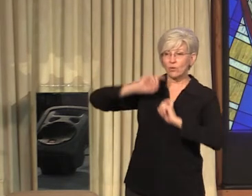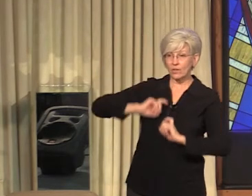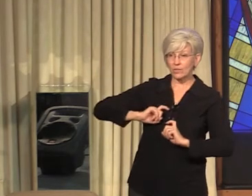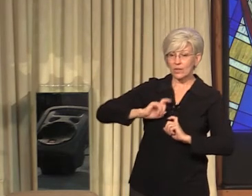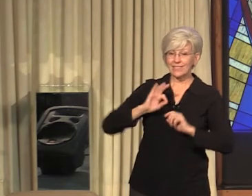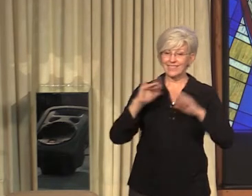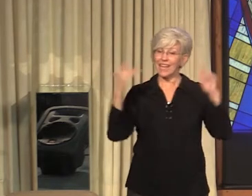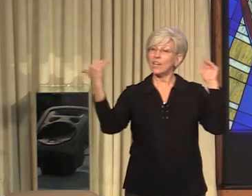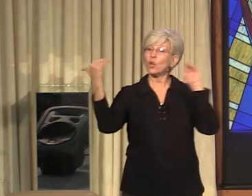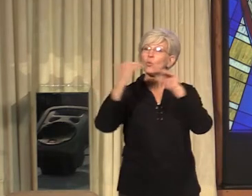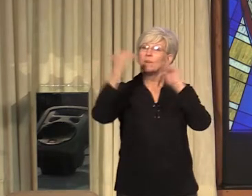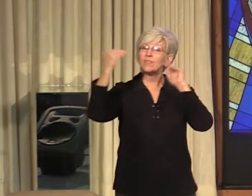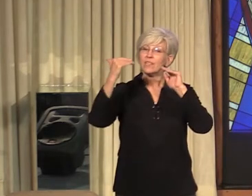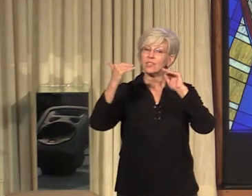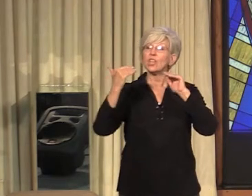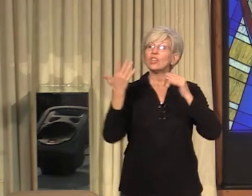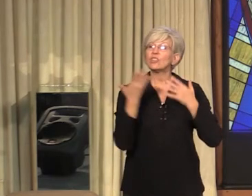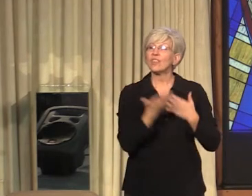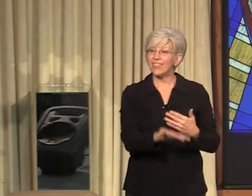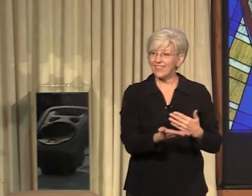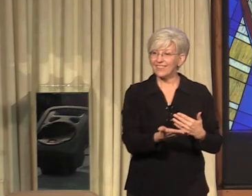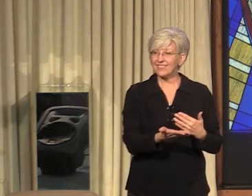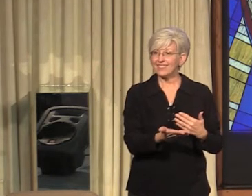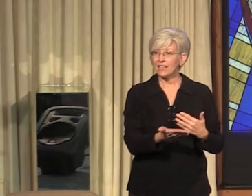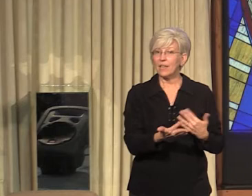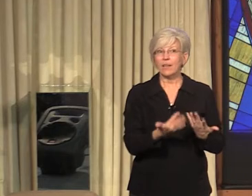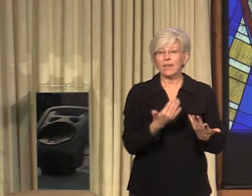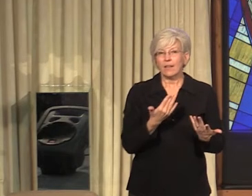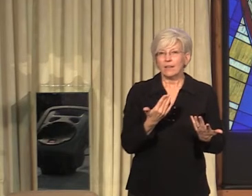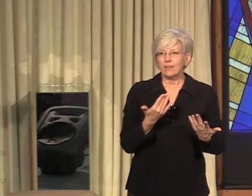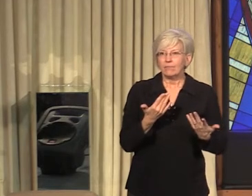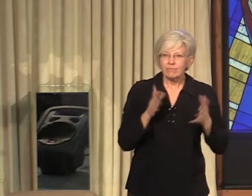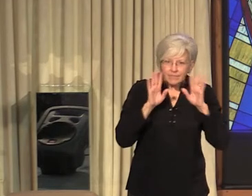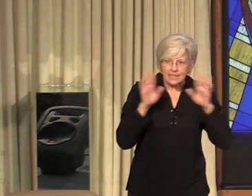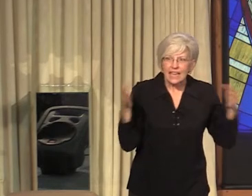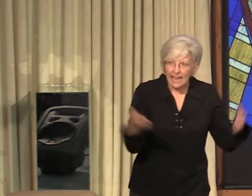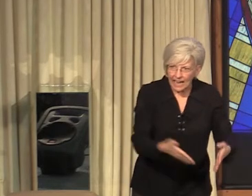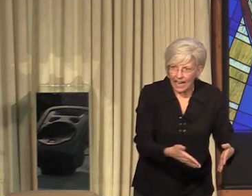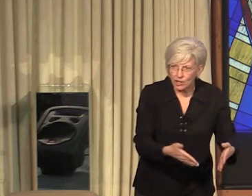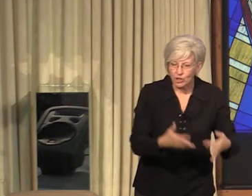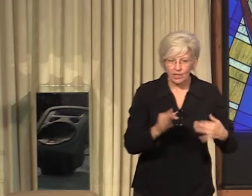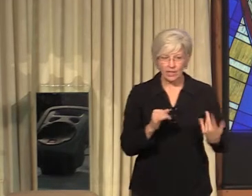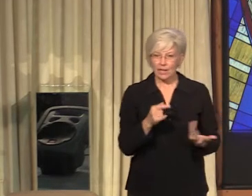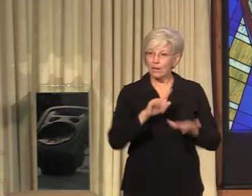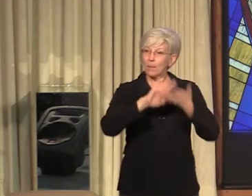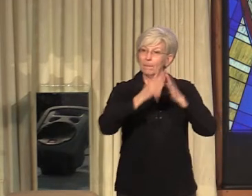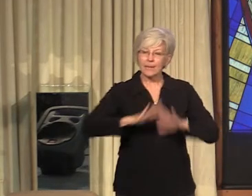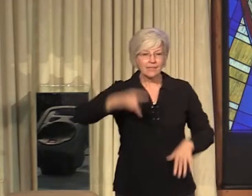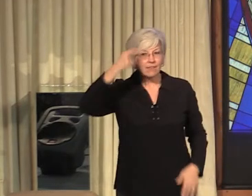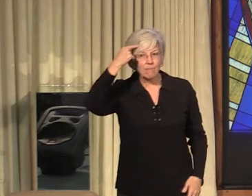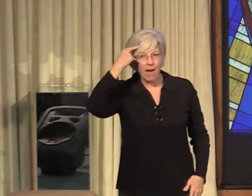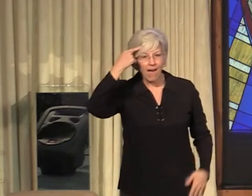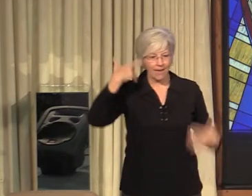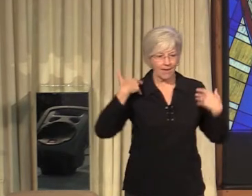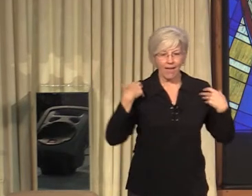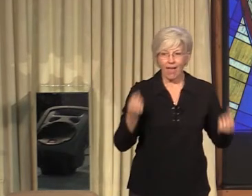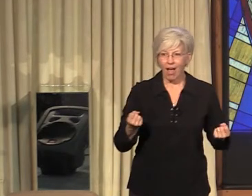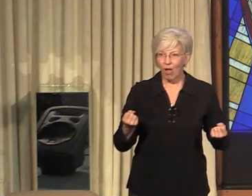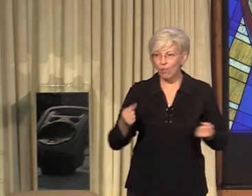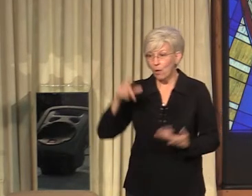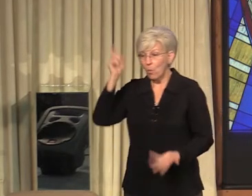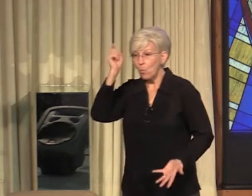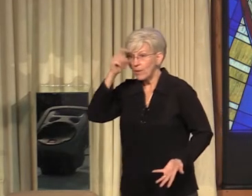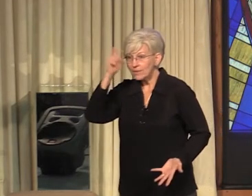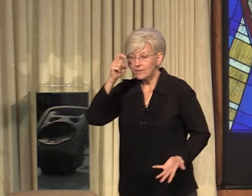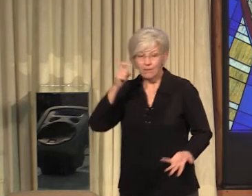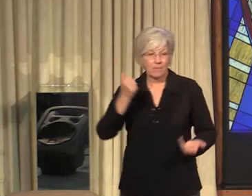this dedication in peace of mind, health of body, wisdom, understanding,